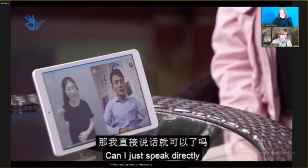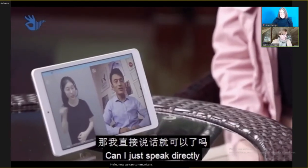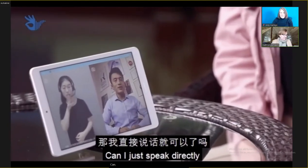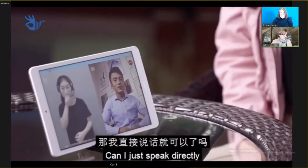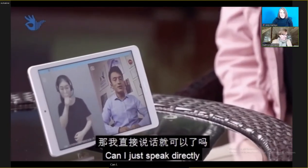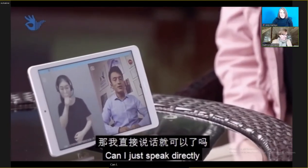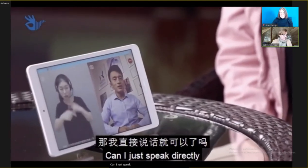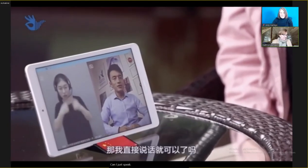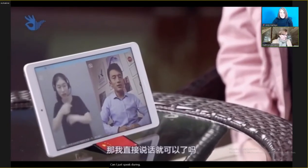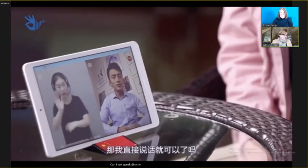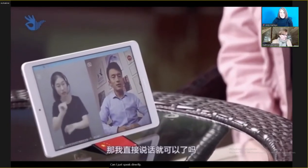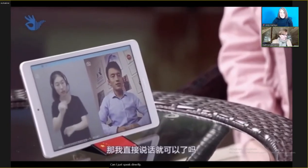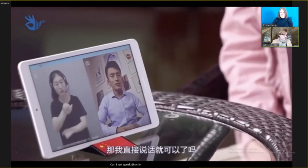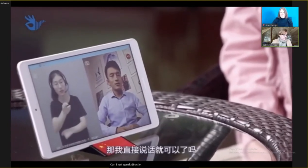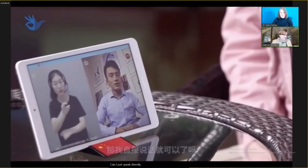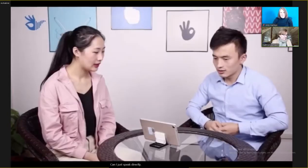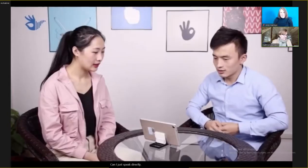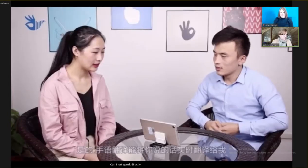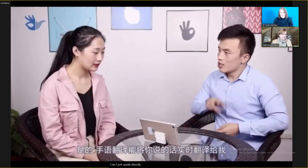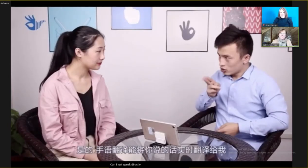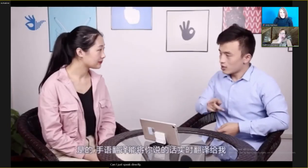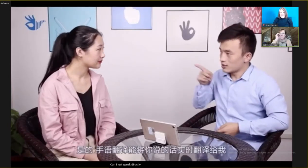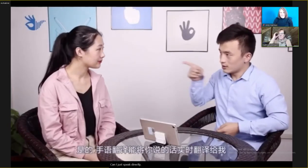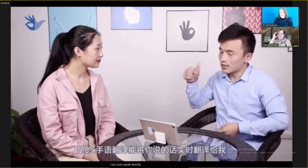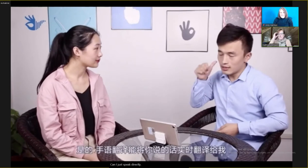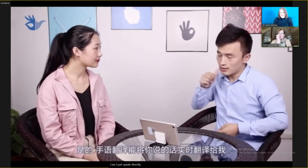Can I just speak directly?